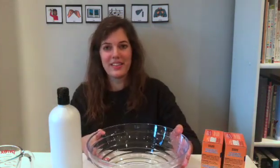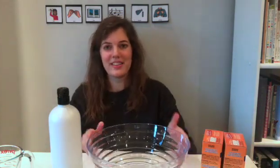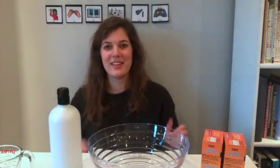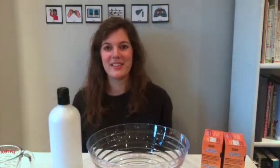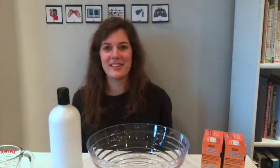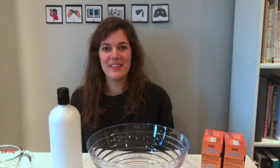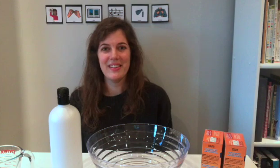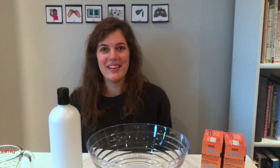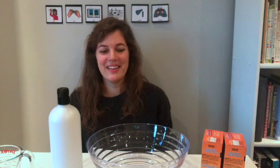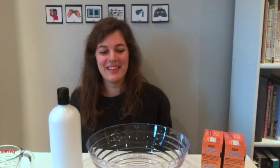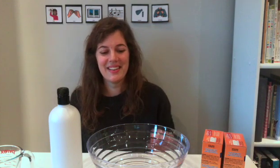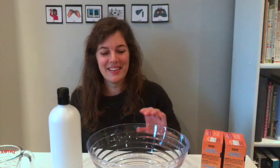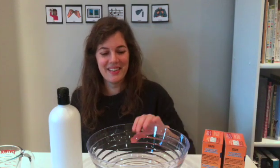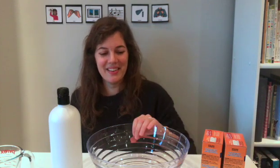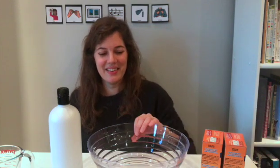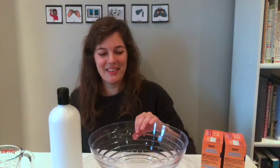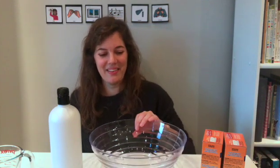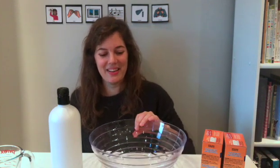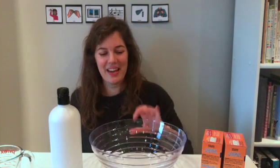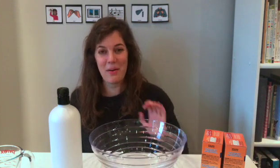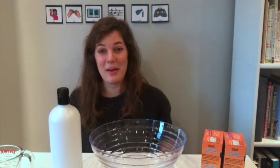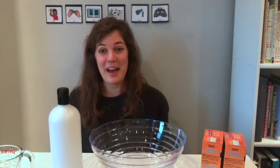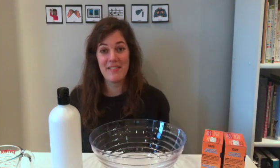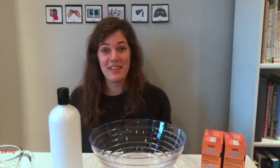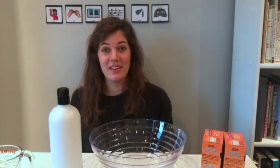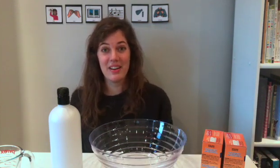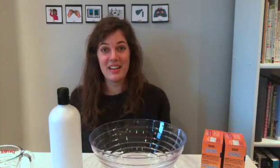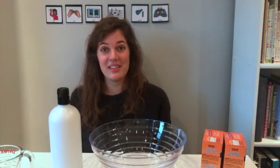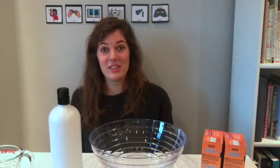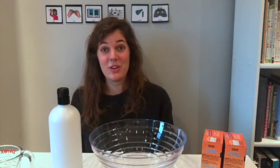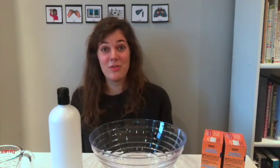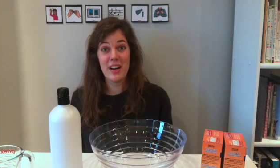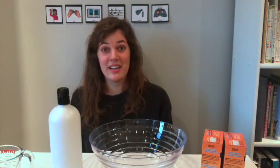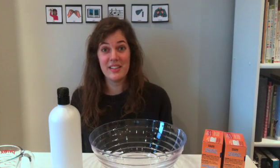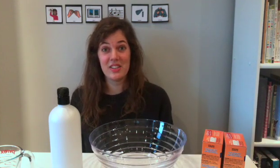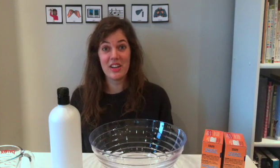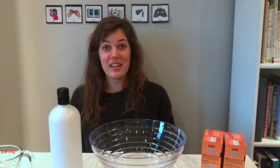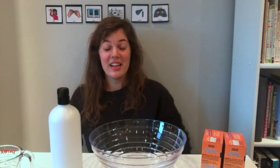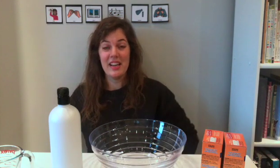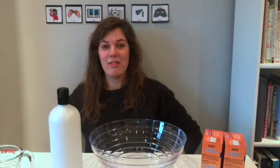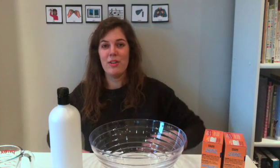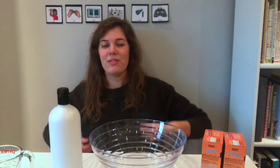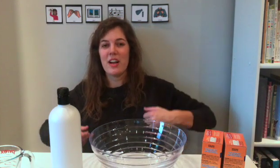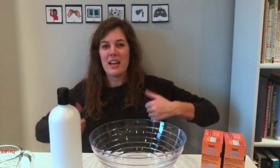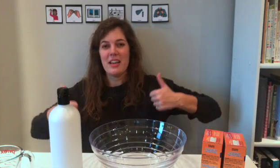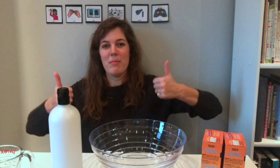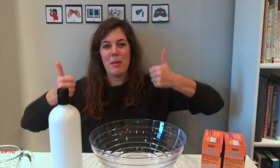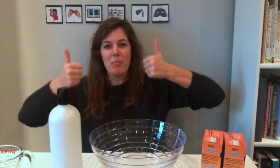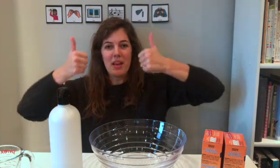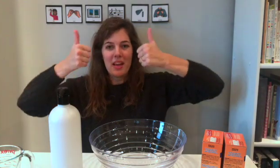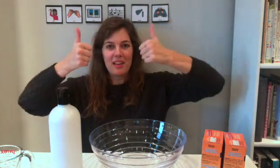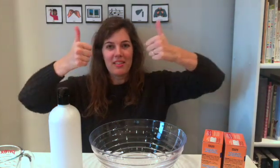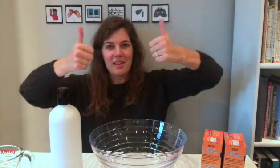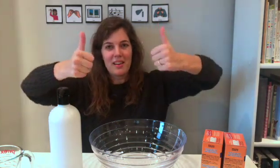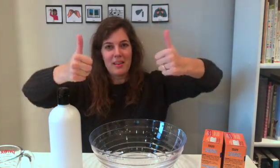our snow in. Okay, we have our ingredients. Are you ready to start? If you're ready, give me a big thumbs